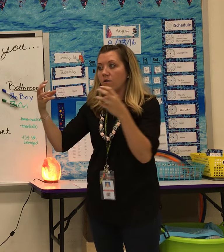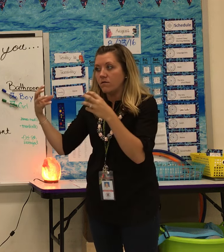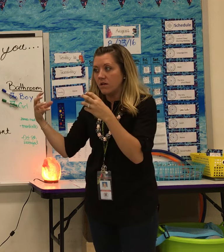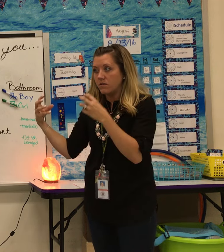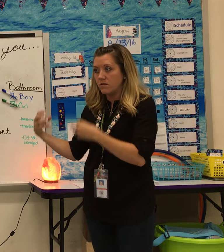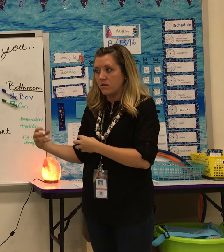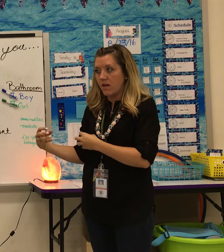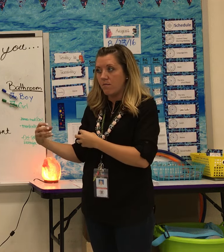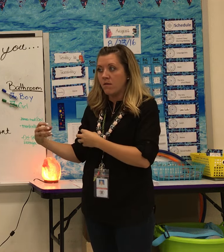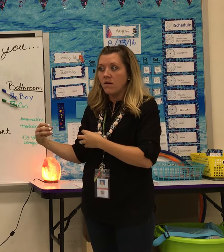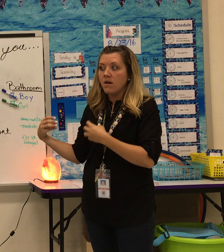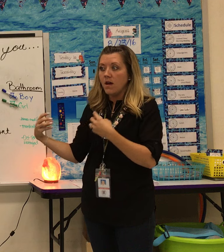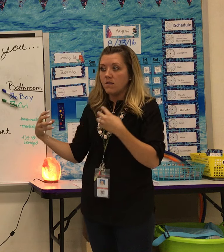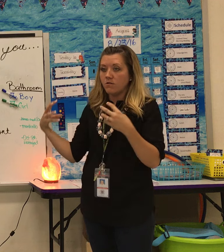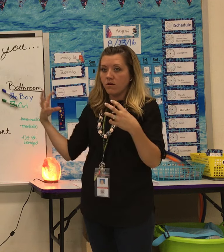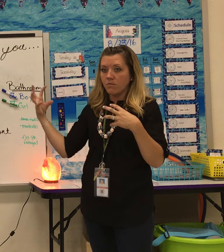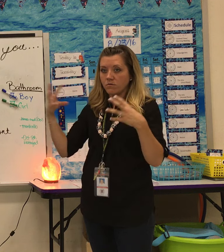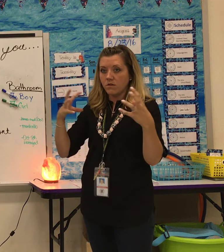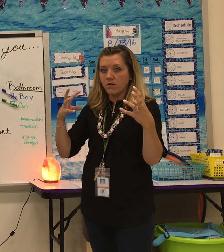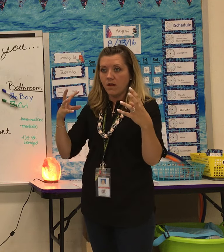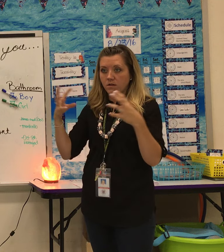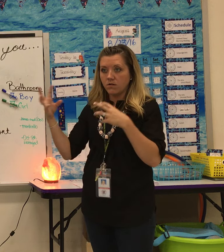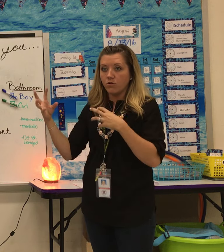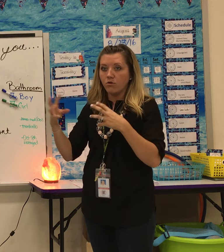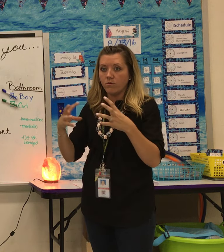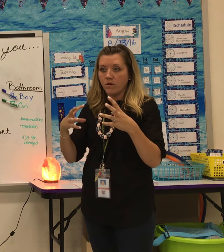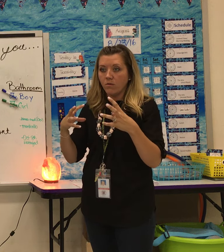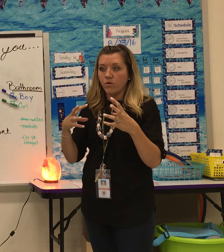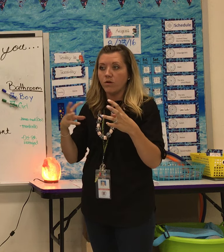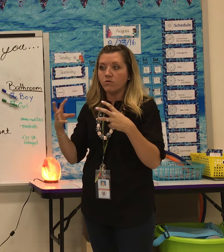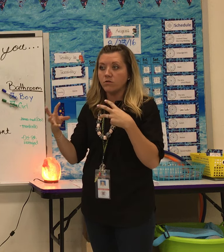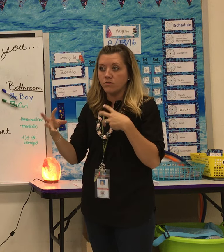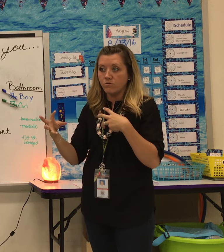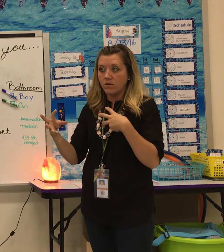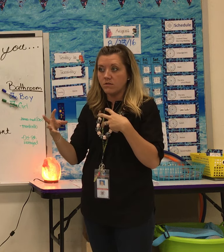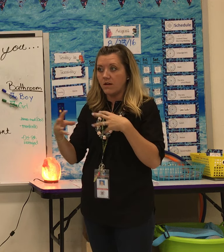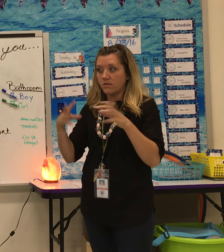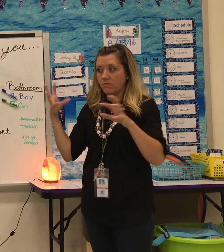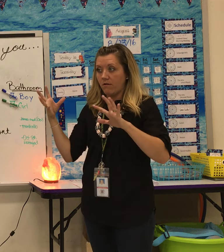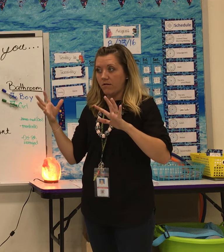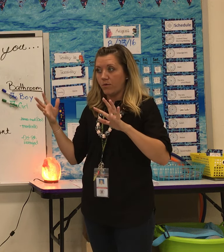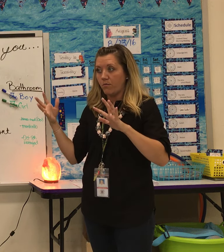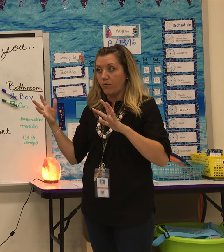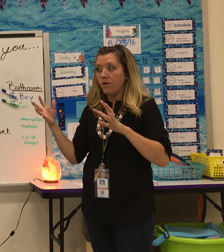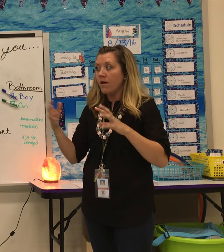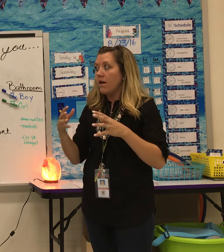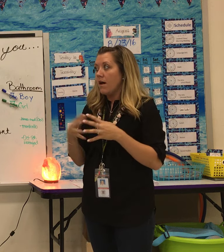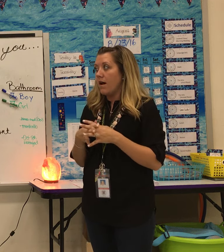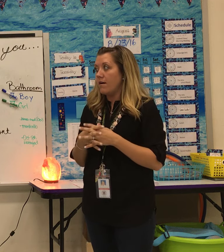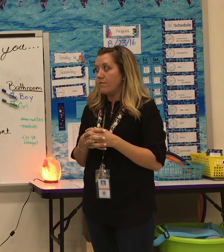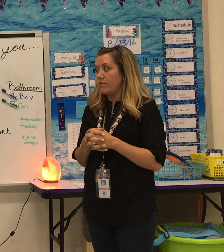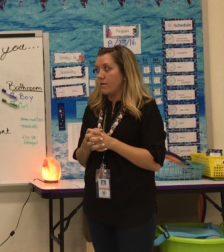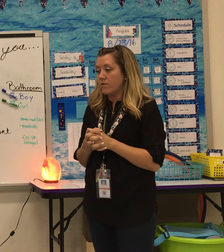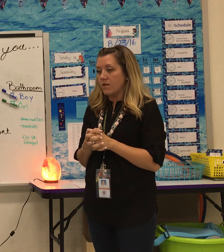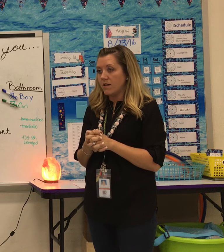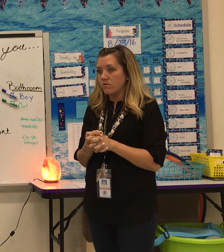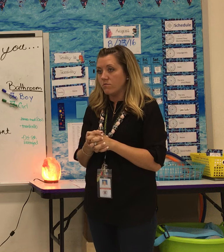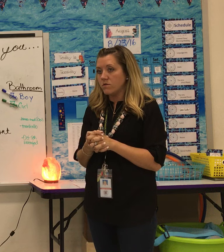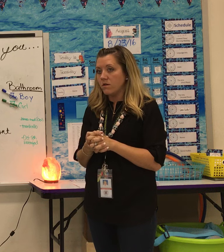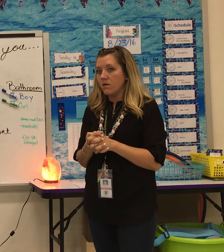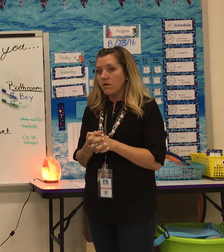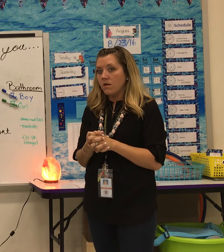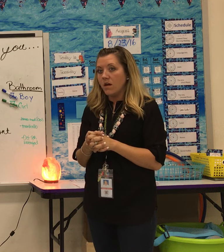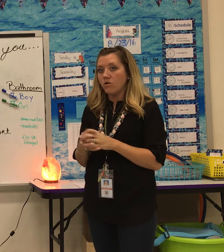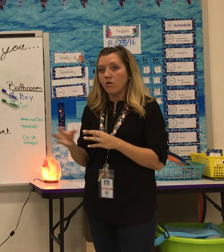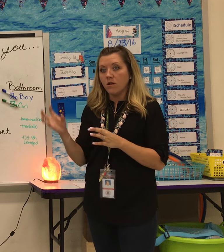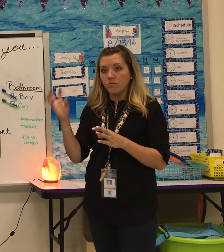meaning and how it relates to them, and then they're able to connect globally with other students, not just random people from other classrooms.